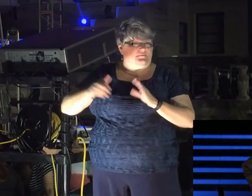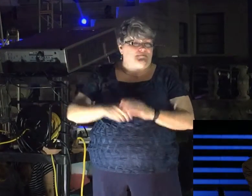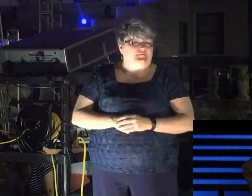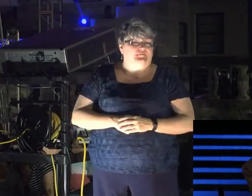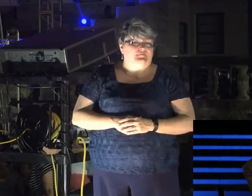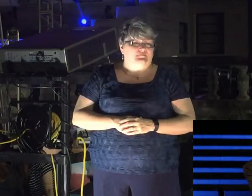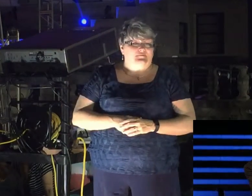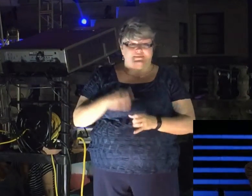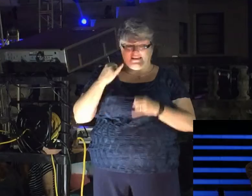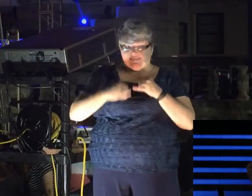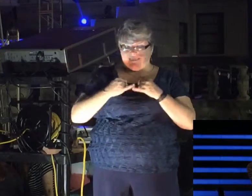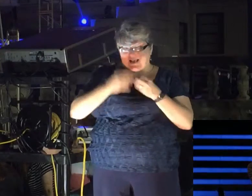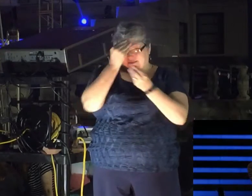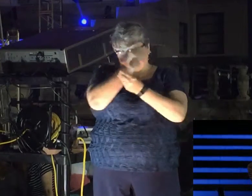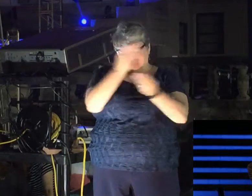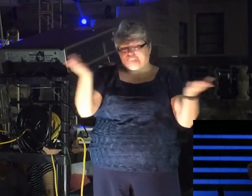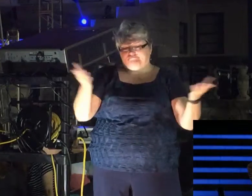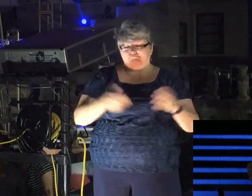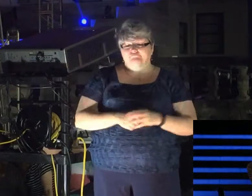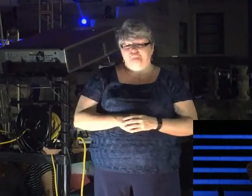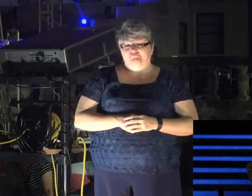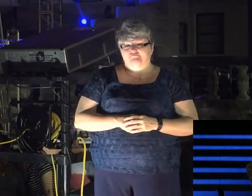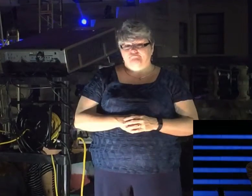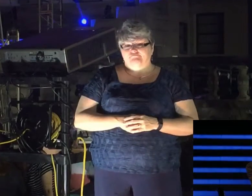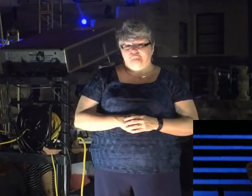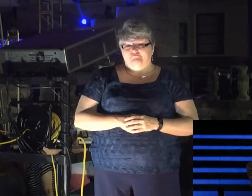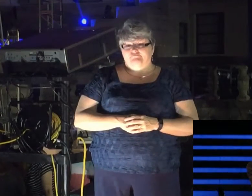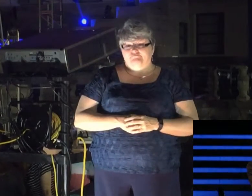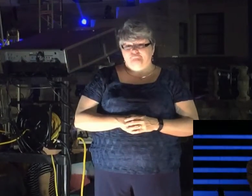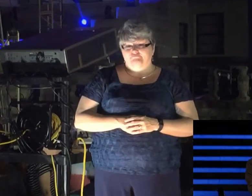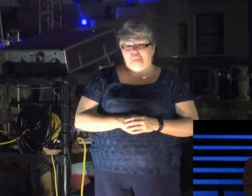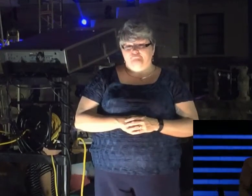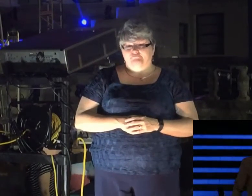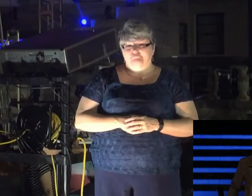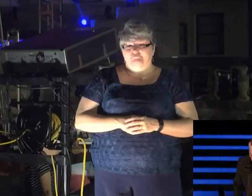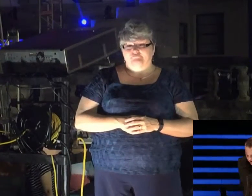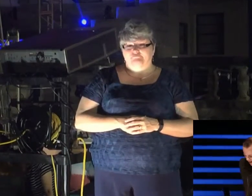Right? Last thing I would say is this.